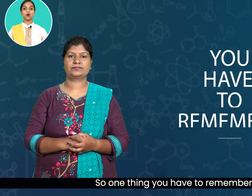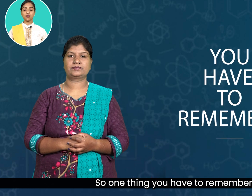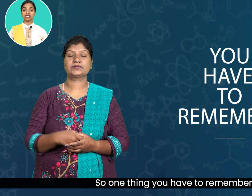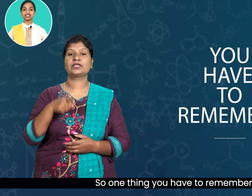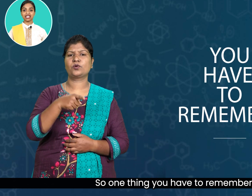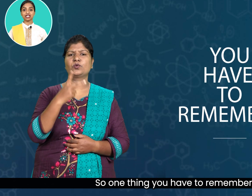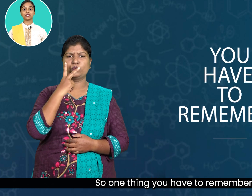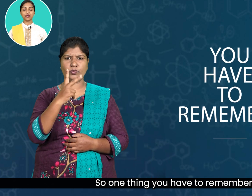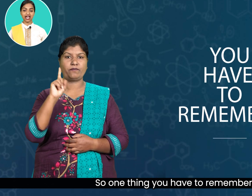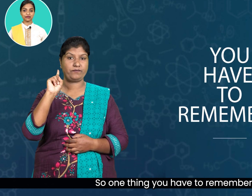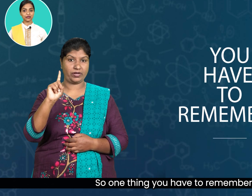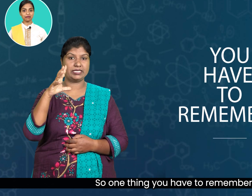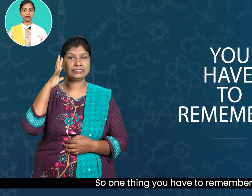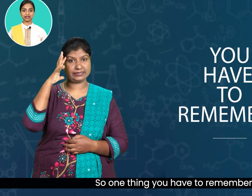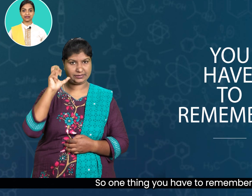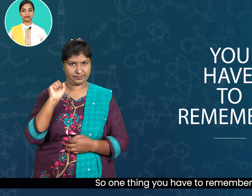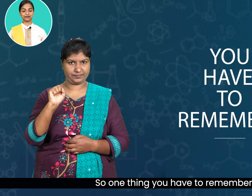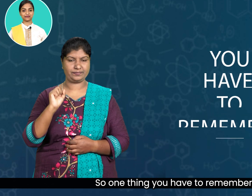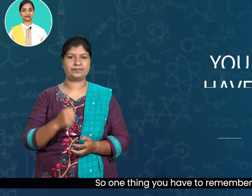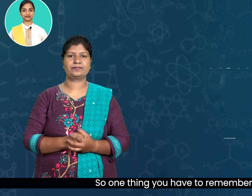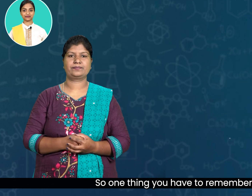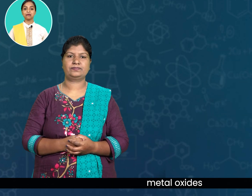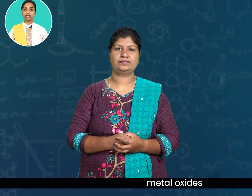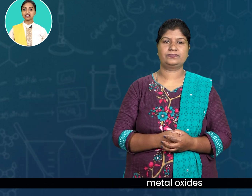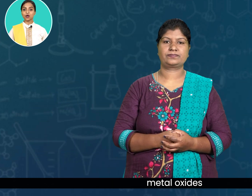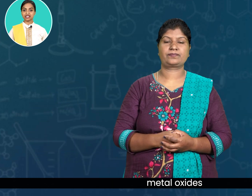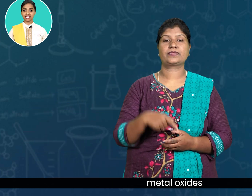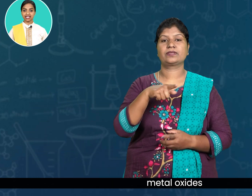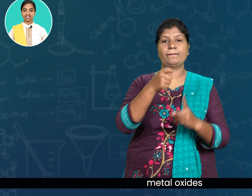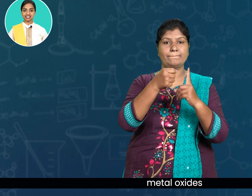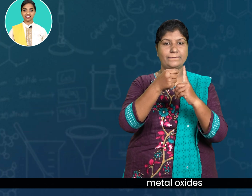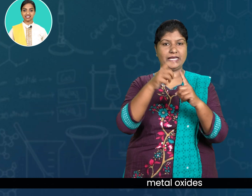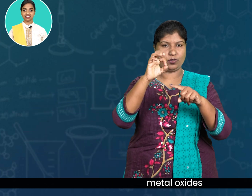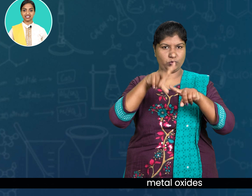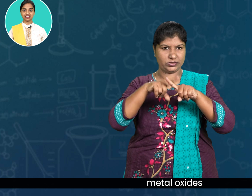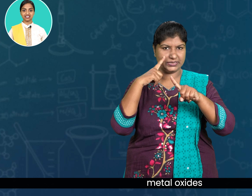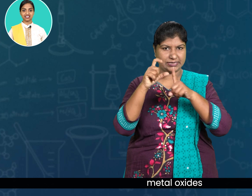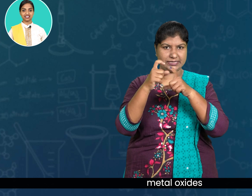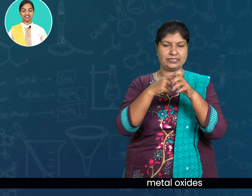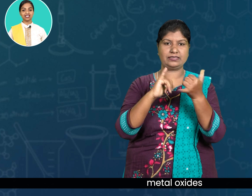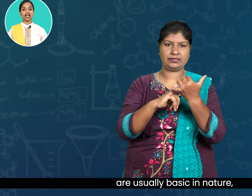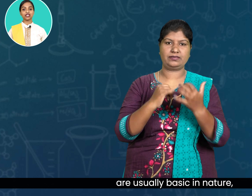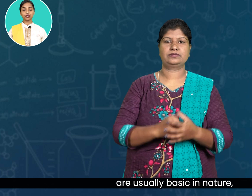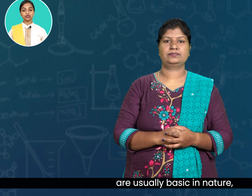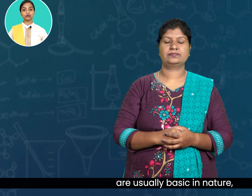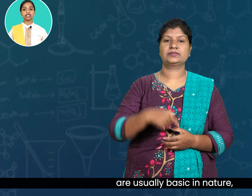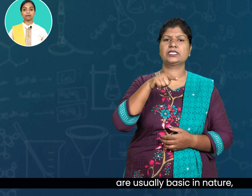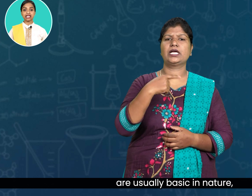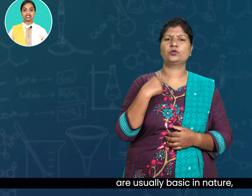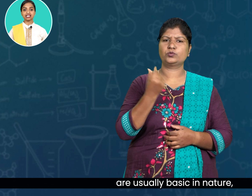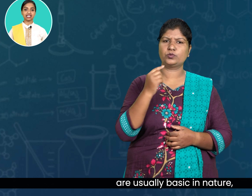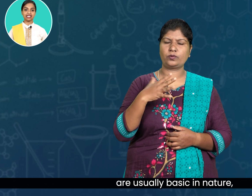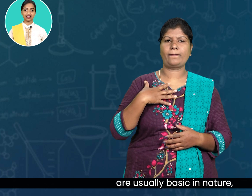So, one thing you have to remember. Metal oxides are